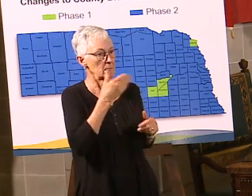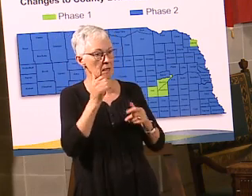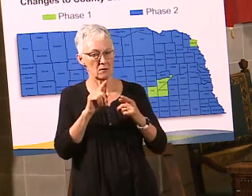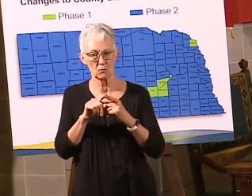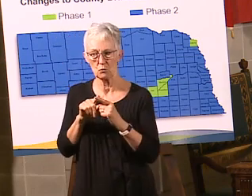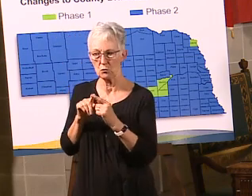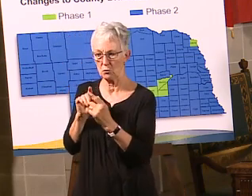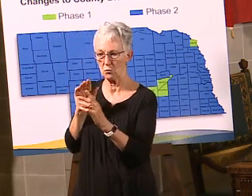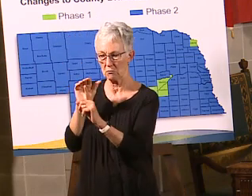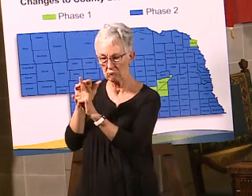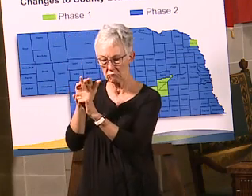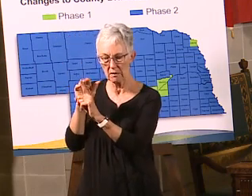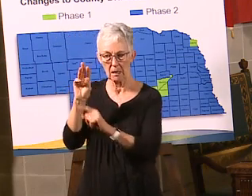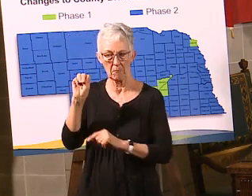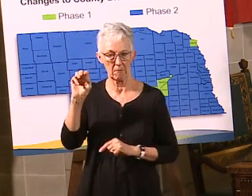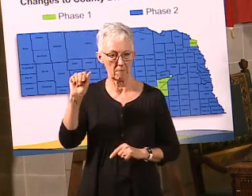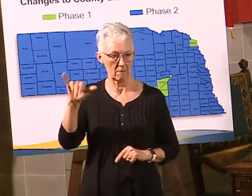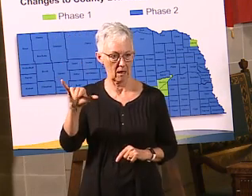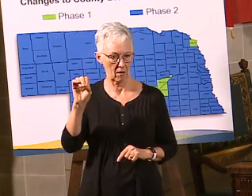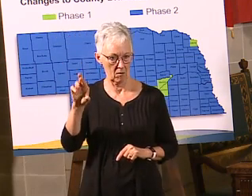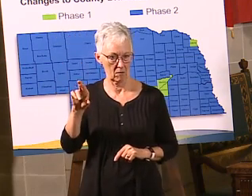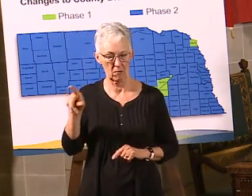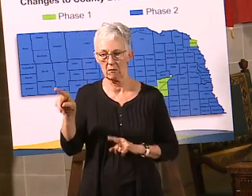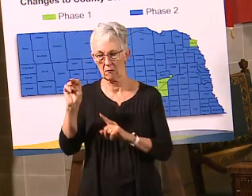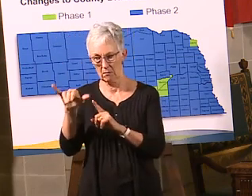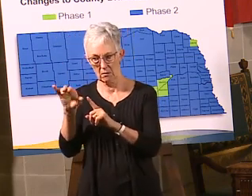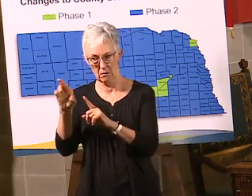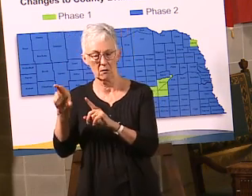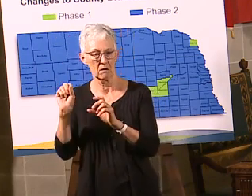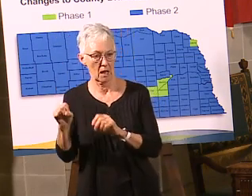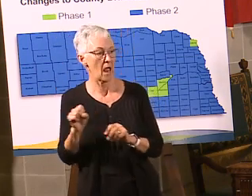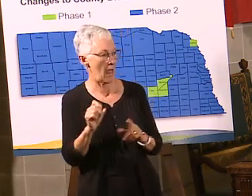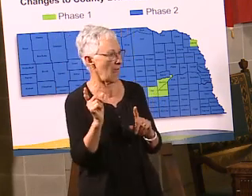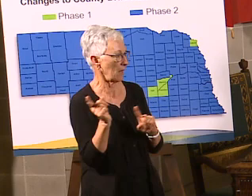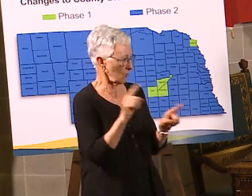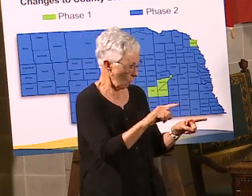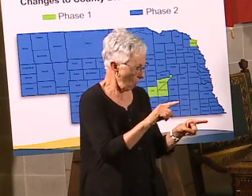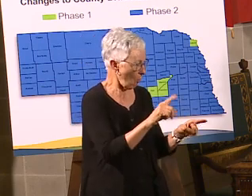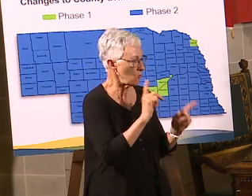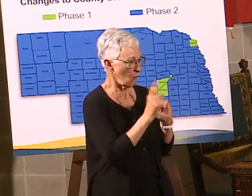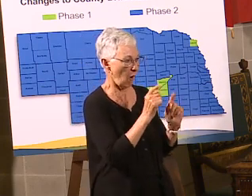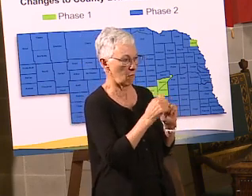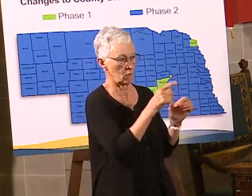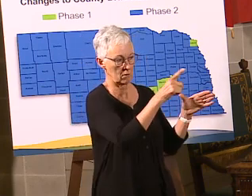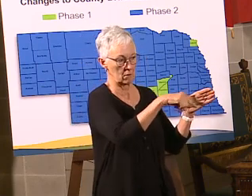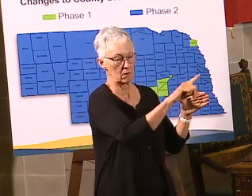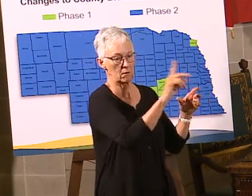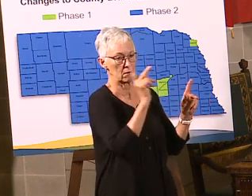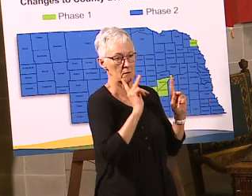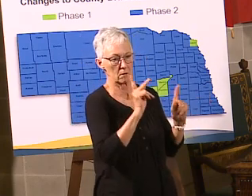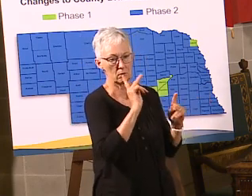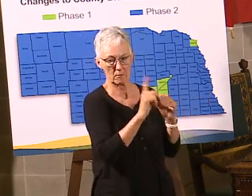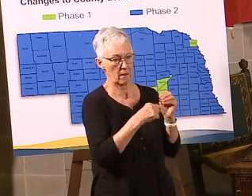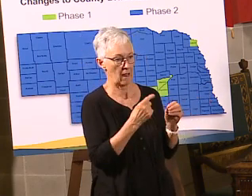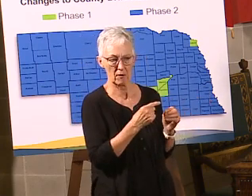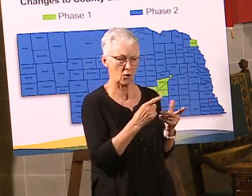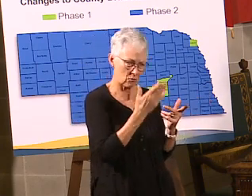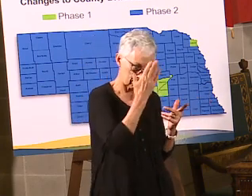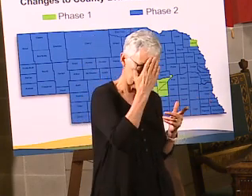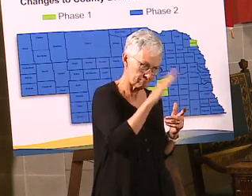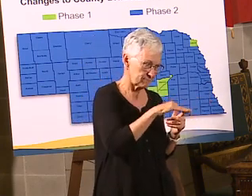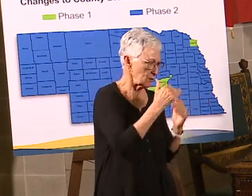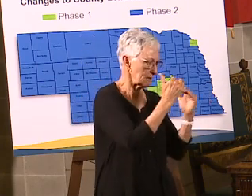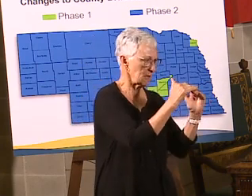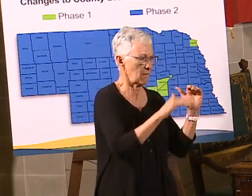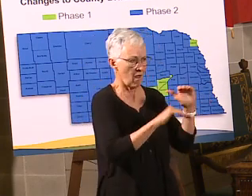start. Have the mayor reach out to that person. I always hold up the example of Mayor Gene Stother in Omaha. You know, weeks ago when we were getting